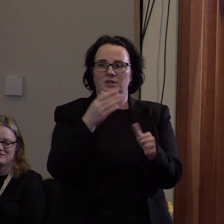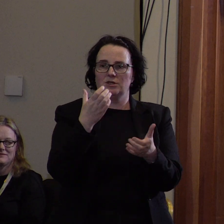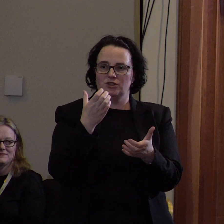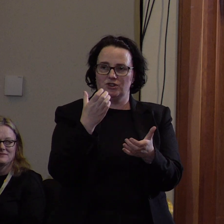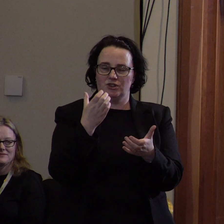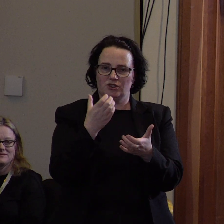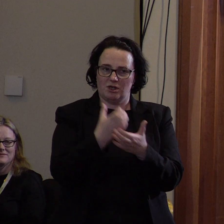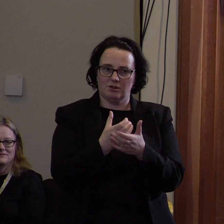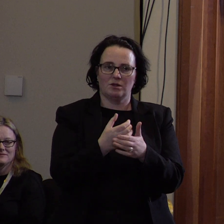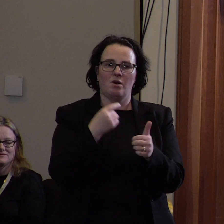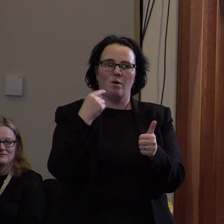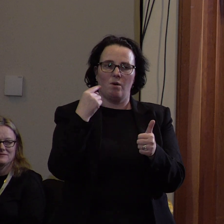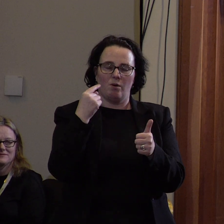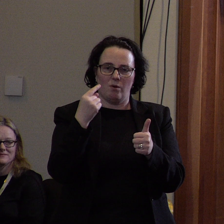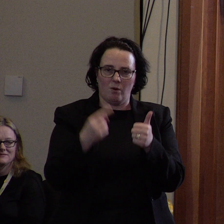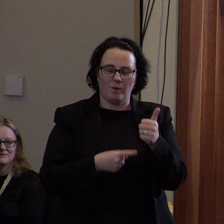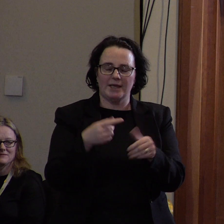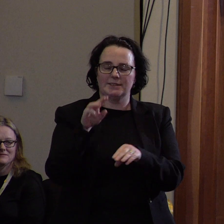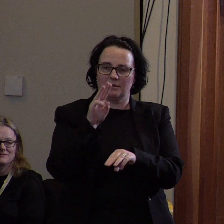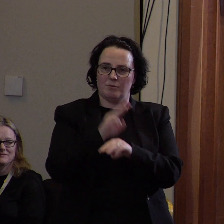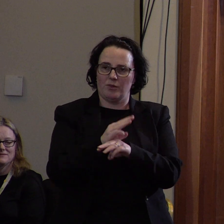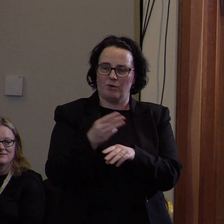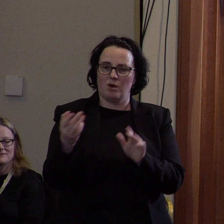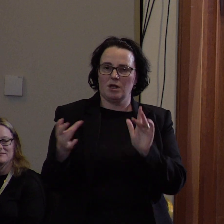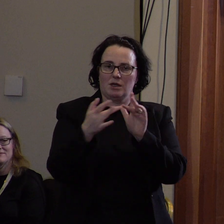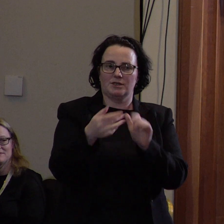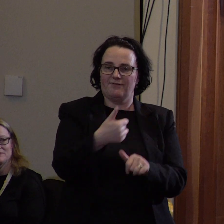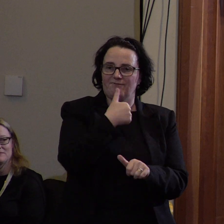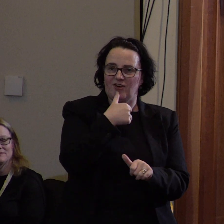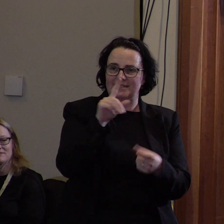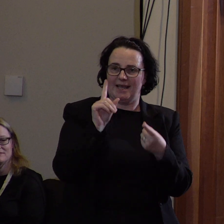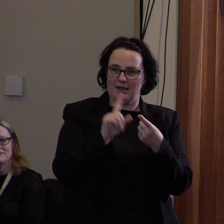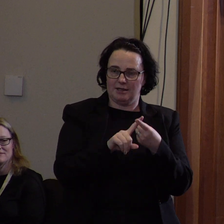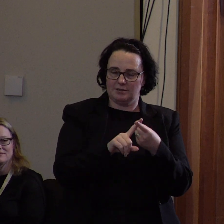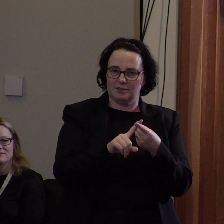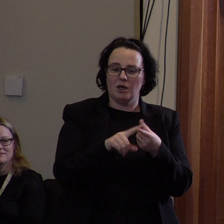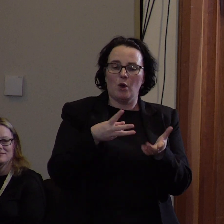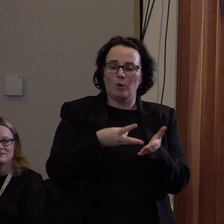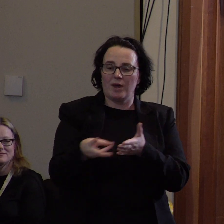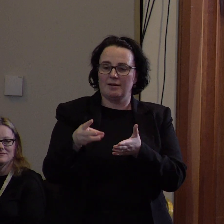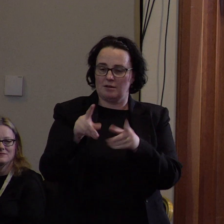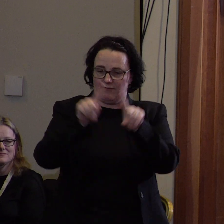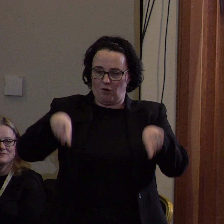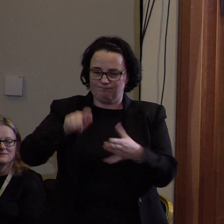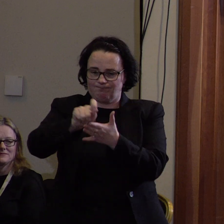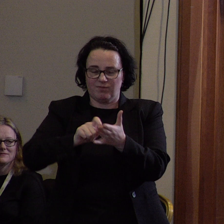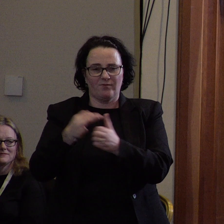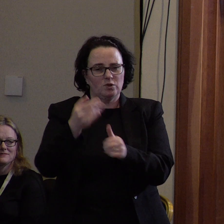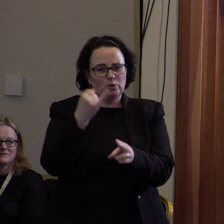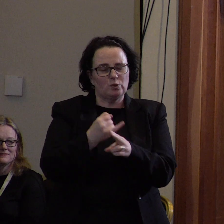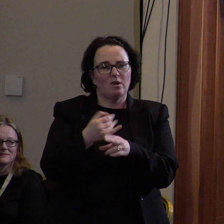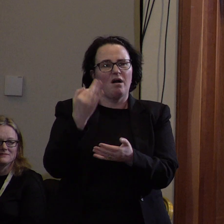nearly always the mother who's contacted first. And in addition, when they're filling out the forms for schools,